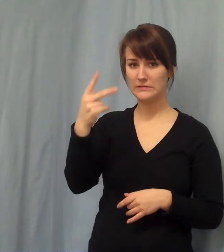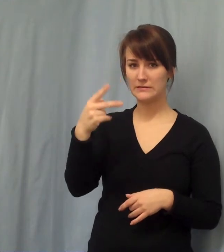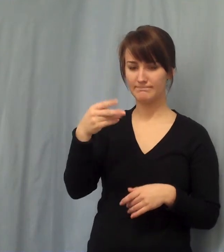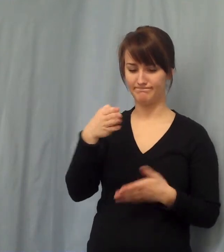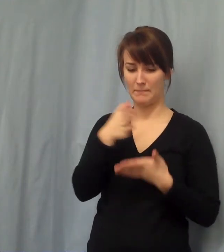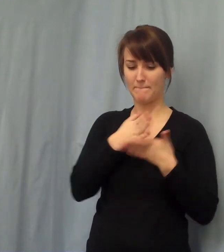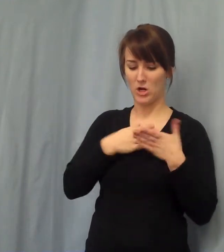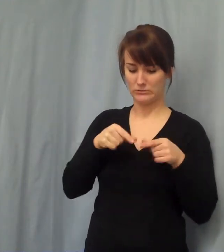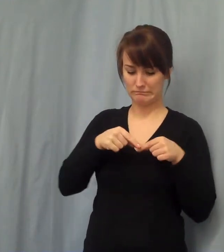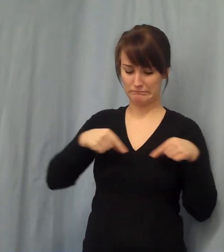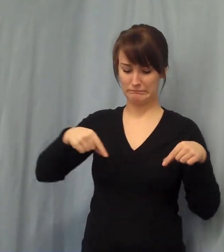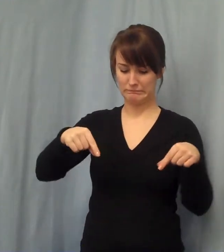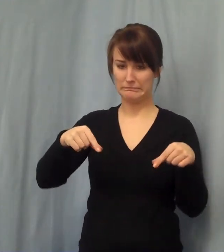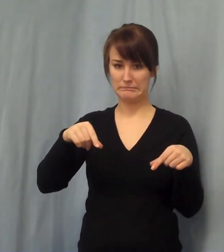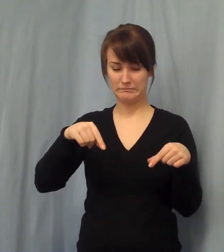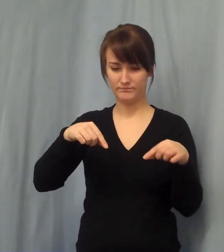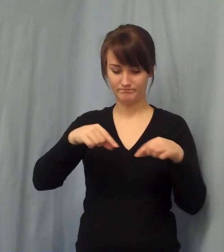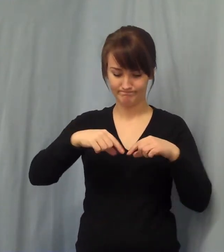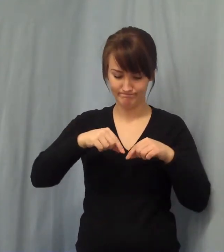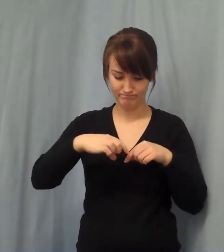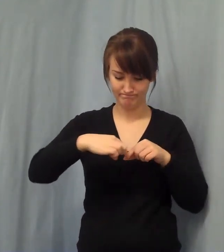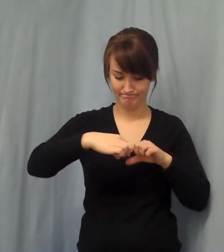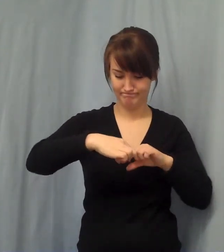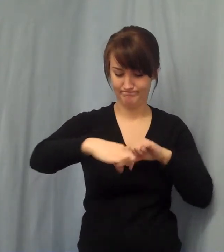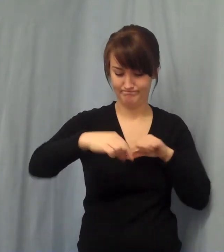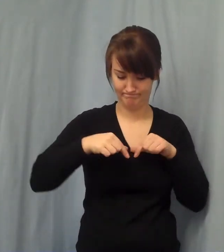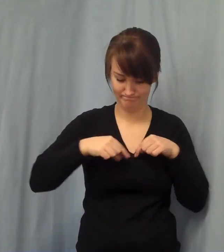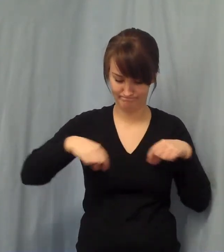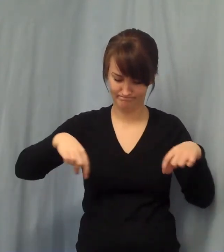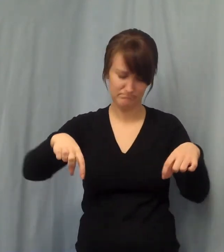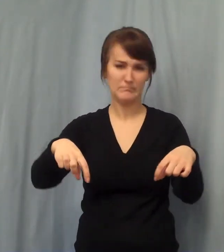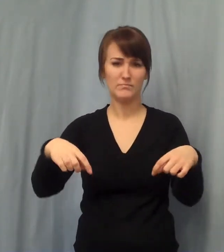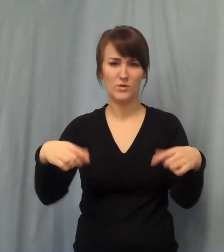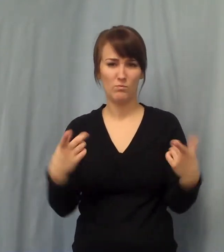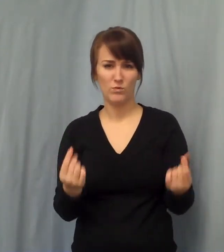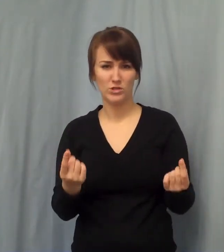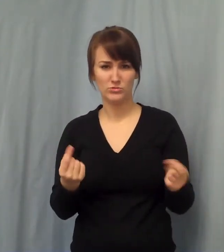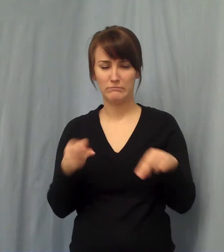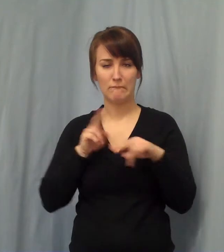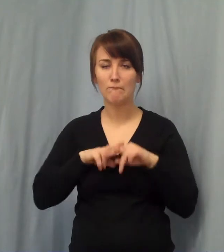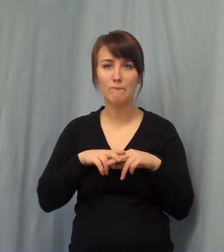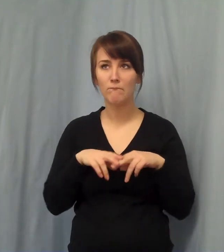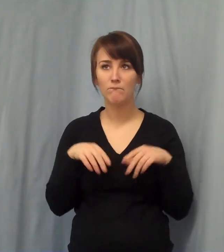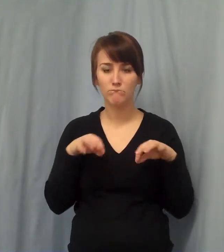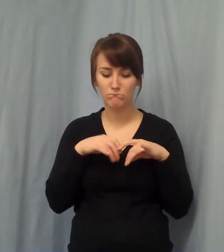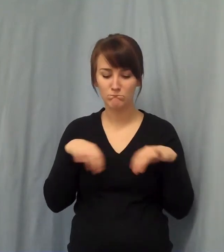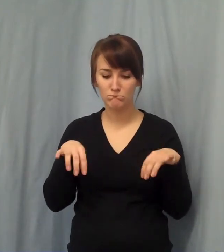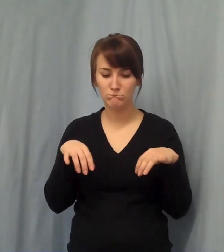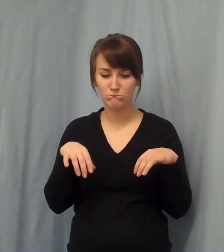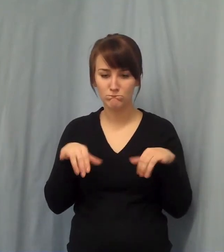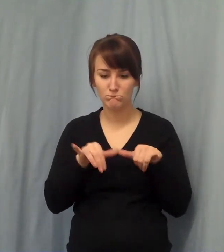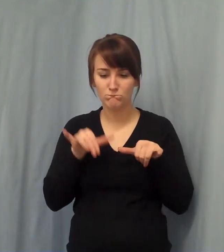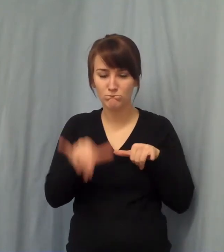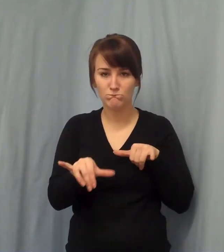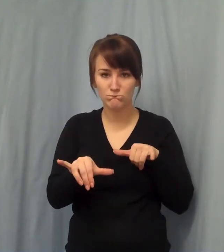around the edge, are those iron filings doing anything other than just sitting there? How many people think they're just sitting